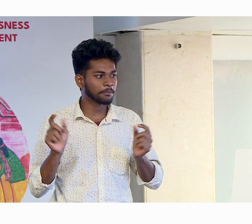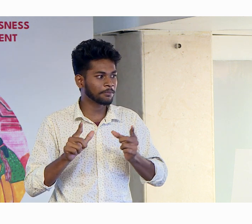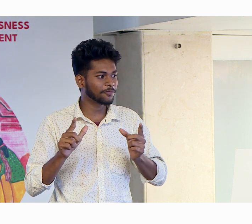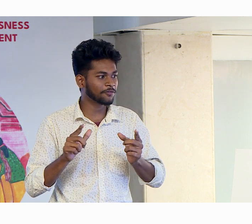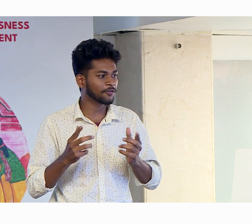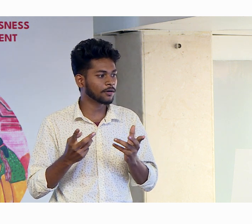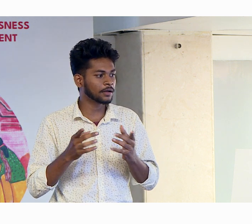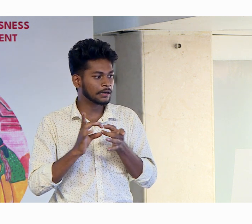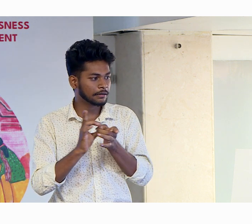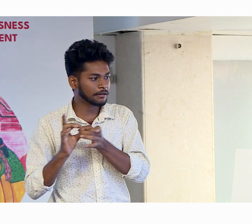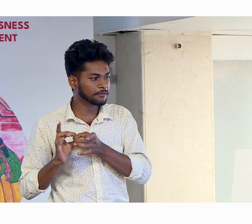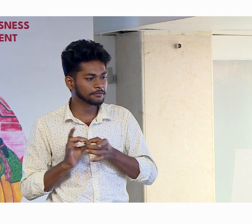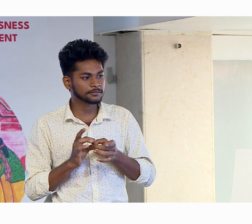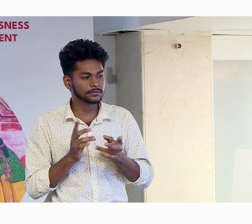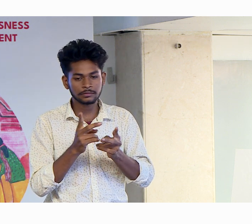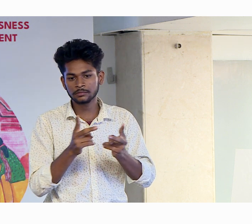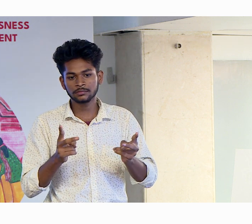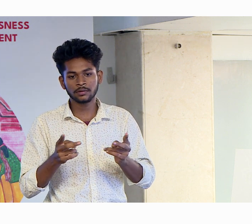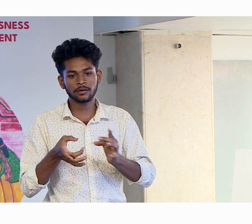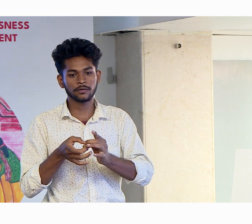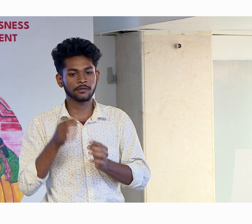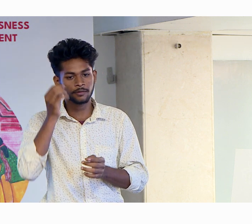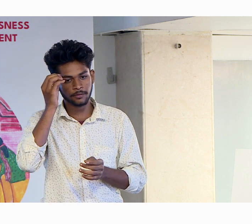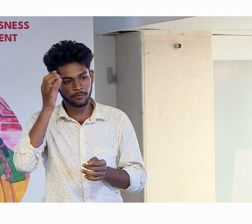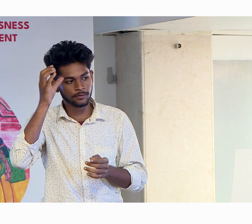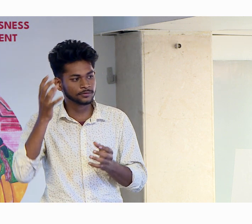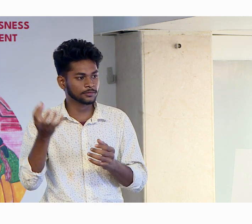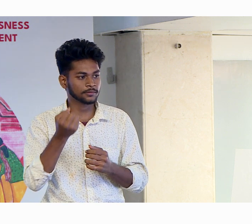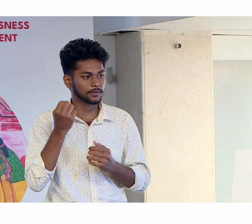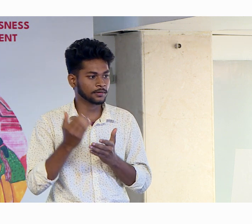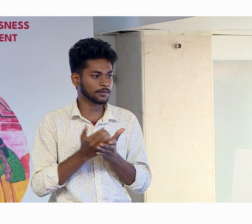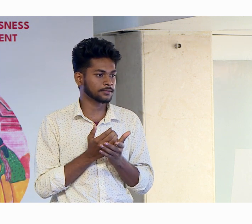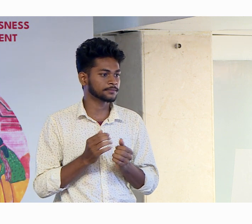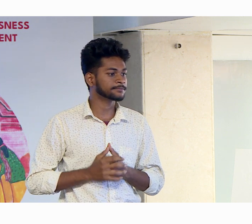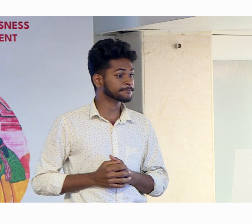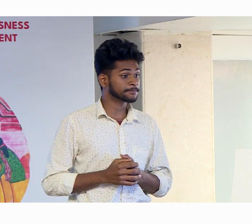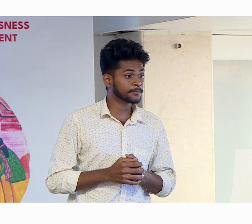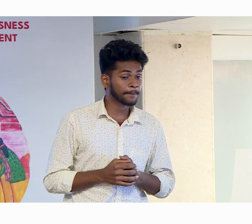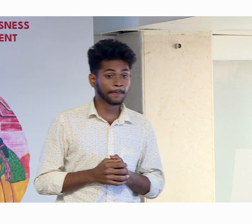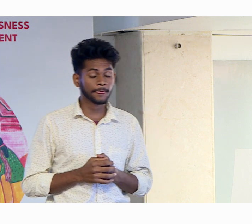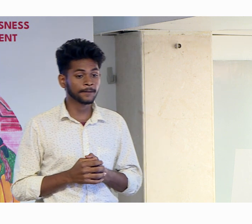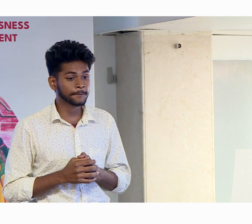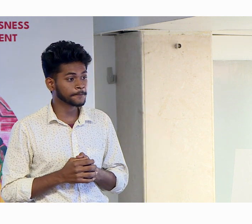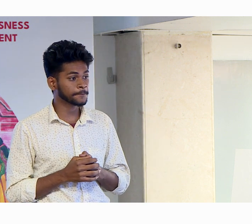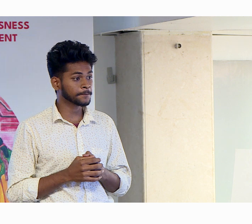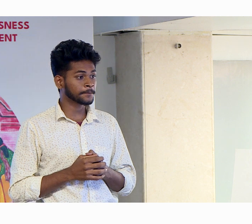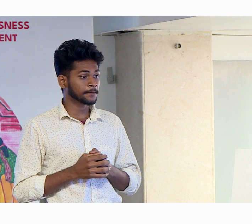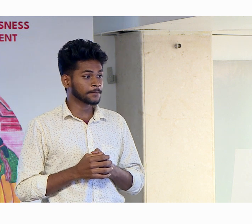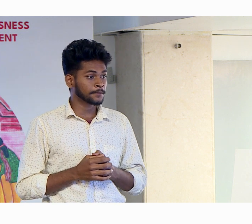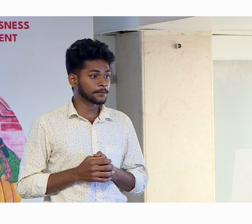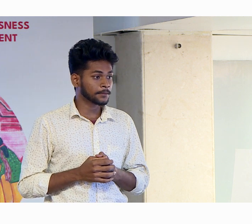implementation of knowledge in practice, in context? So this is really where the work we did